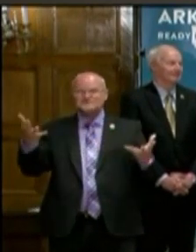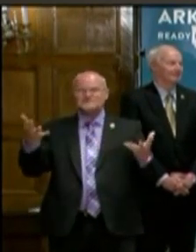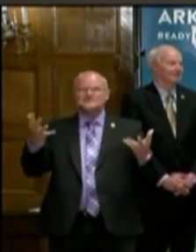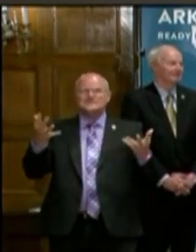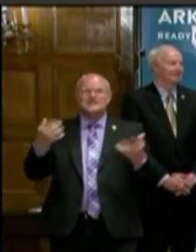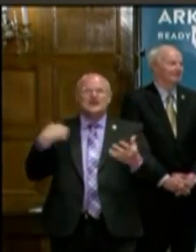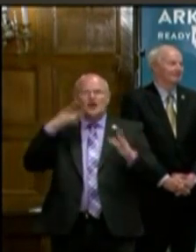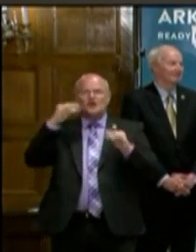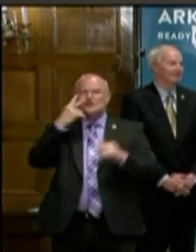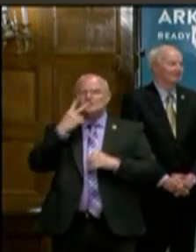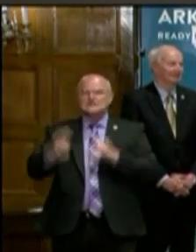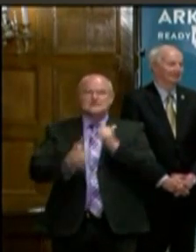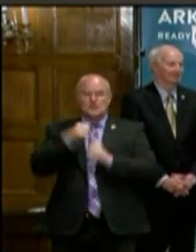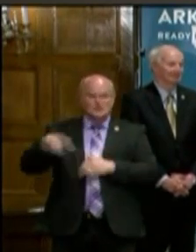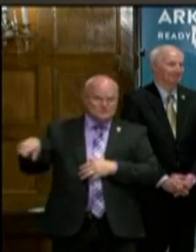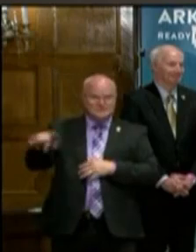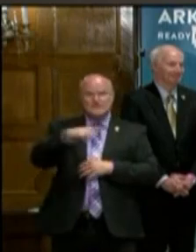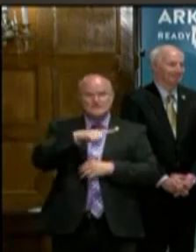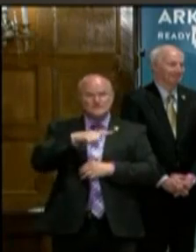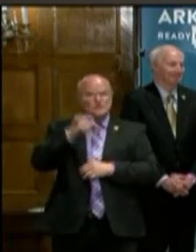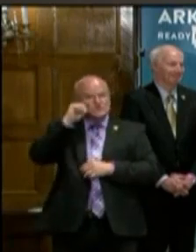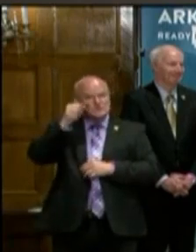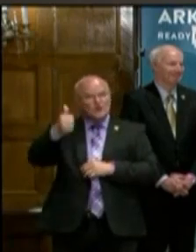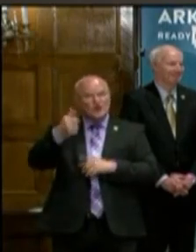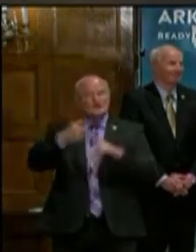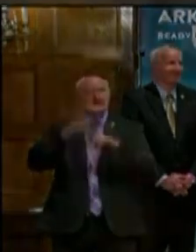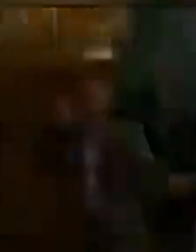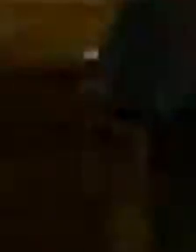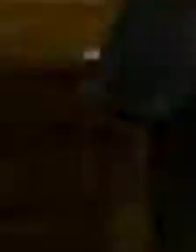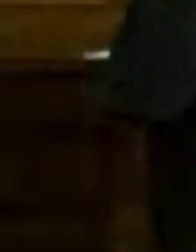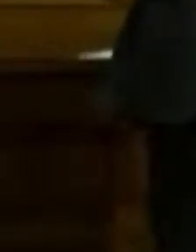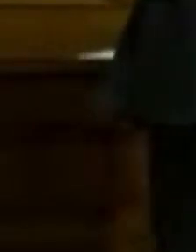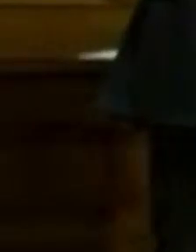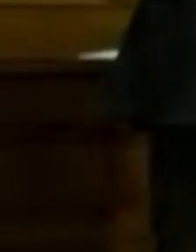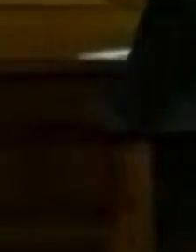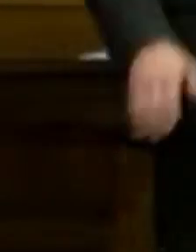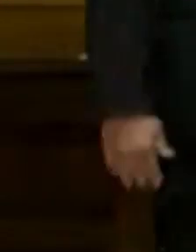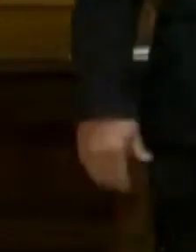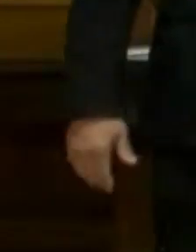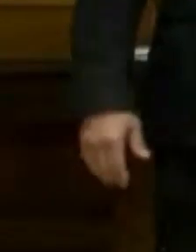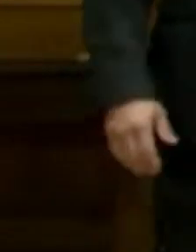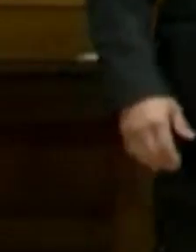And hopefully we'll see most of you guys tomorrow from the air. Thank you very much.